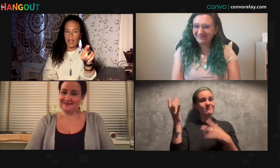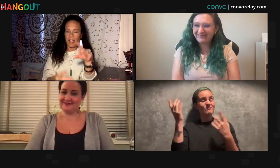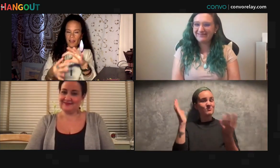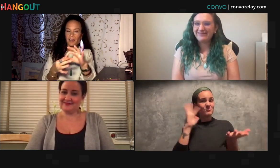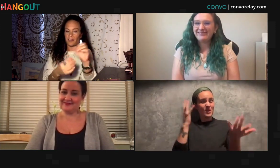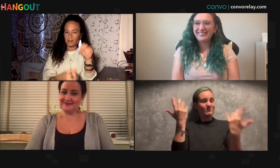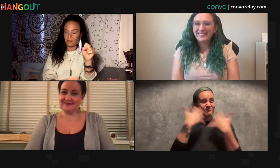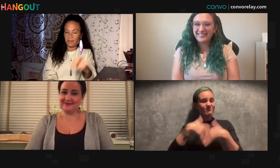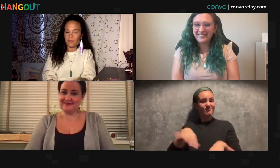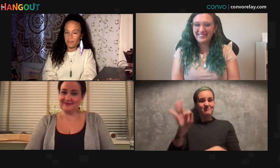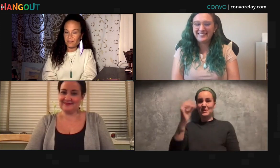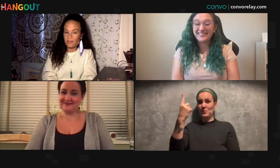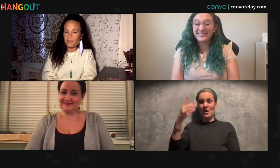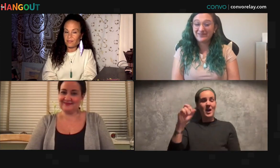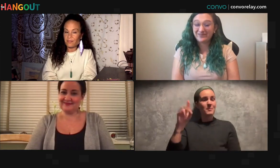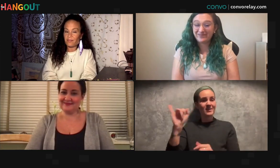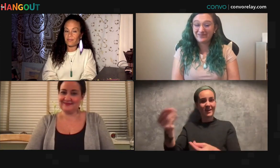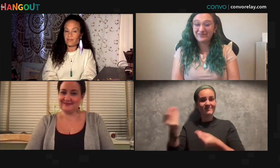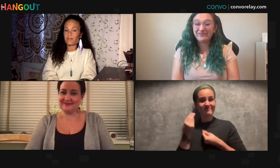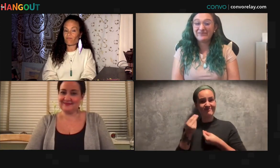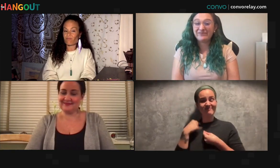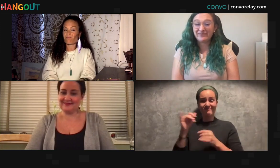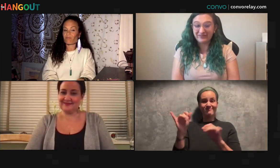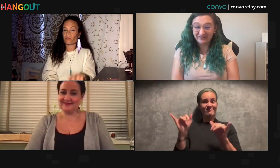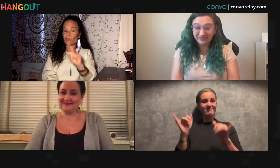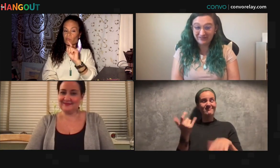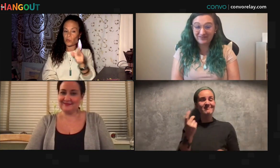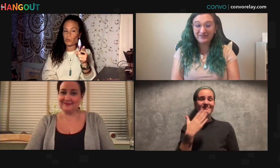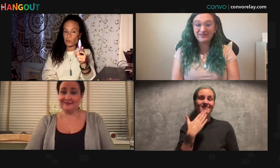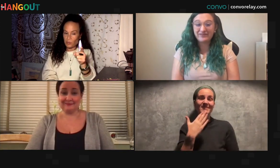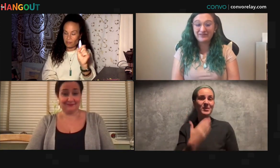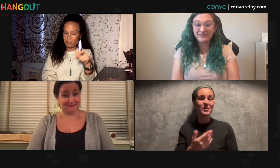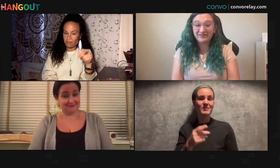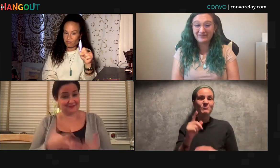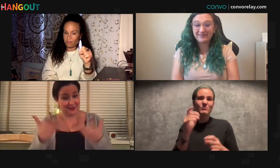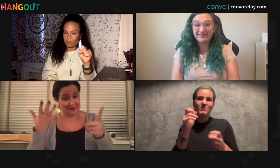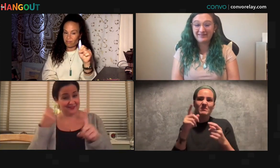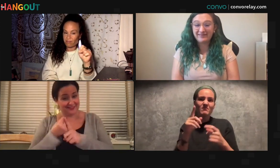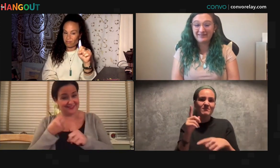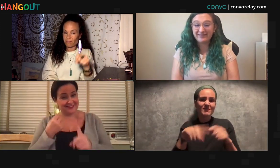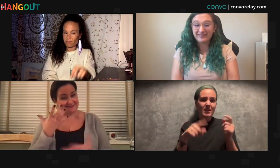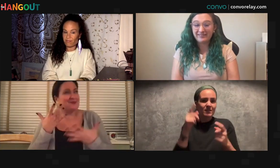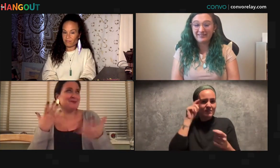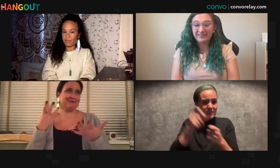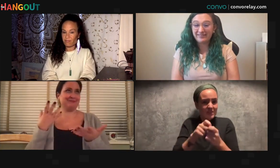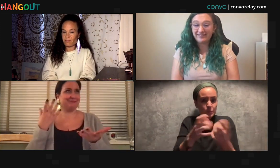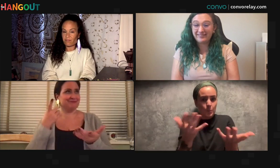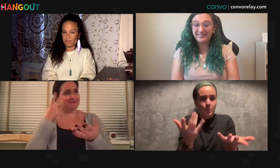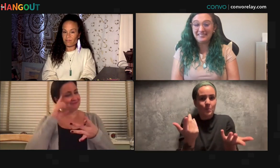was open and ready for me. So, it's just pick one hobby that you like to